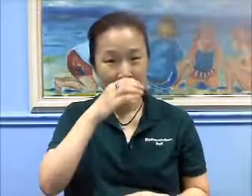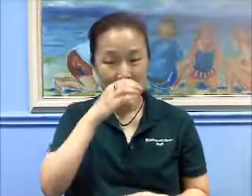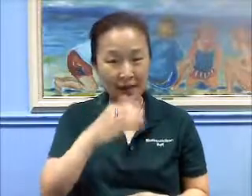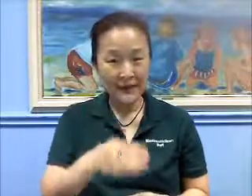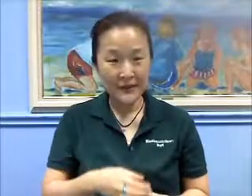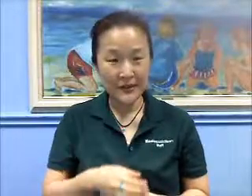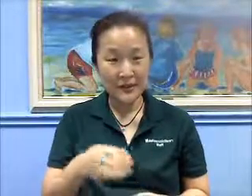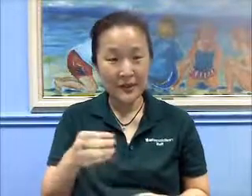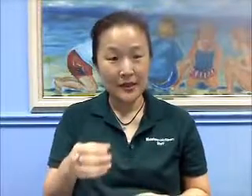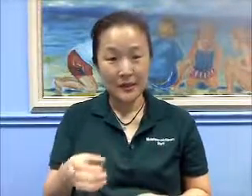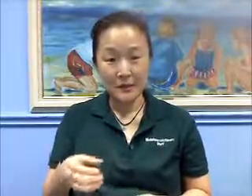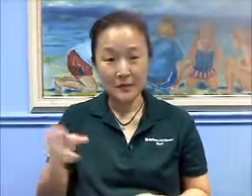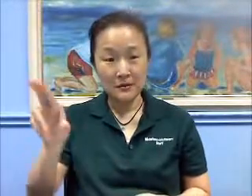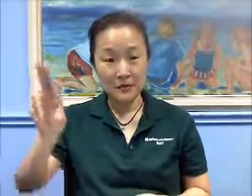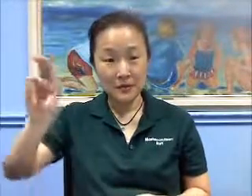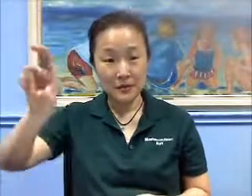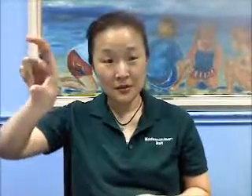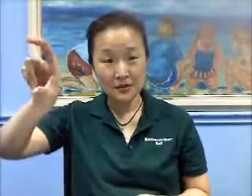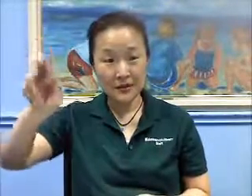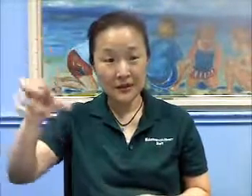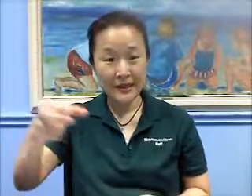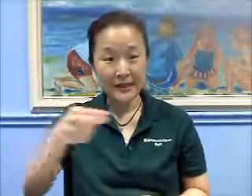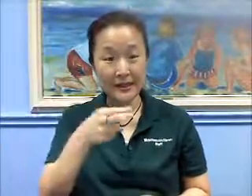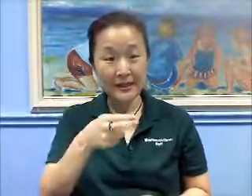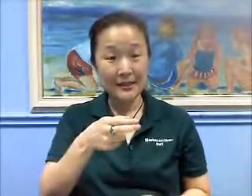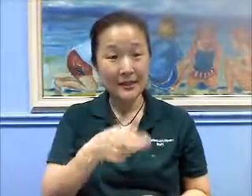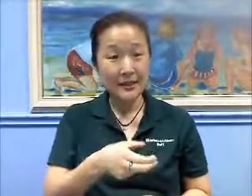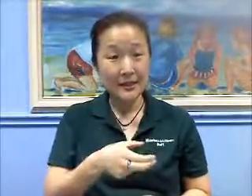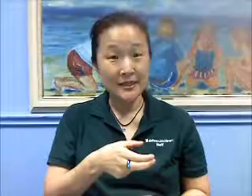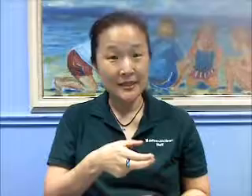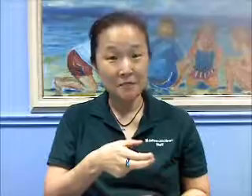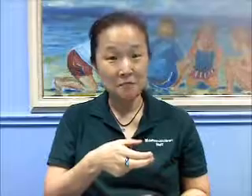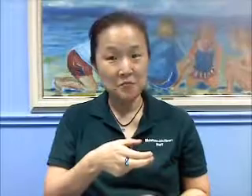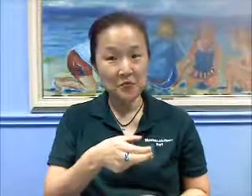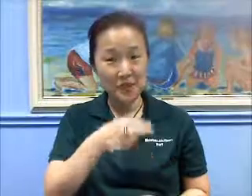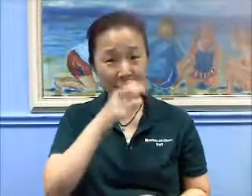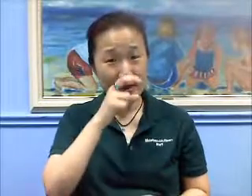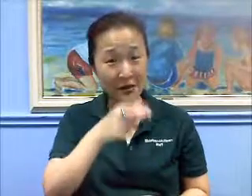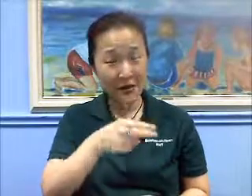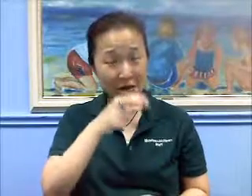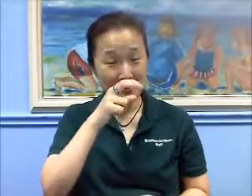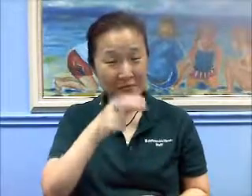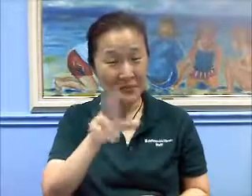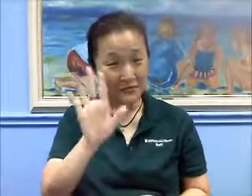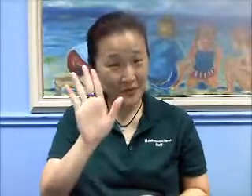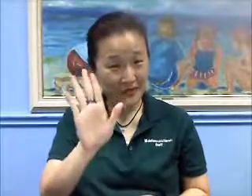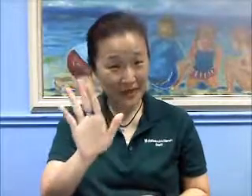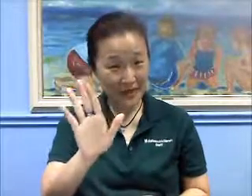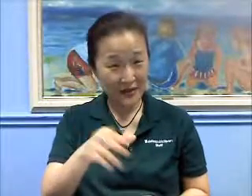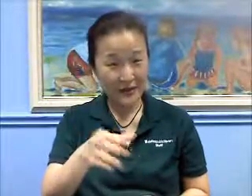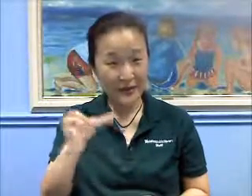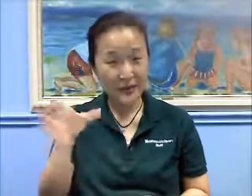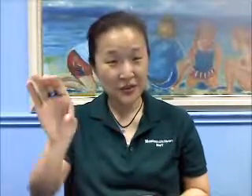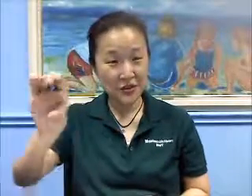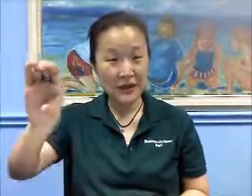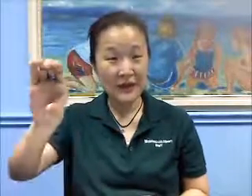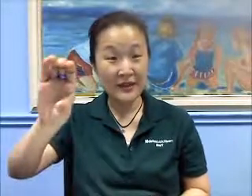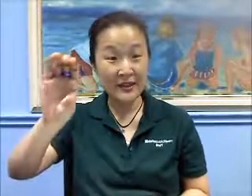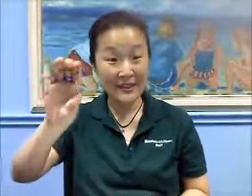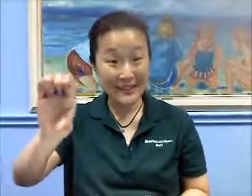what have you. If you just do 2 fingers like this, then it's drinking alcohol. So be very careful and make sure you have a C